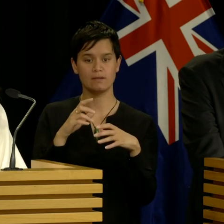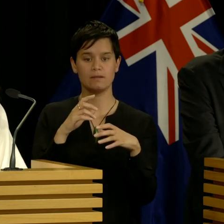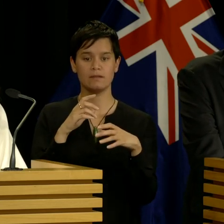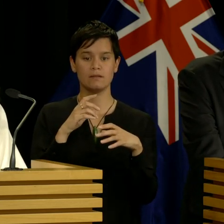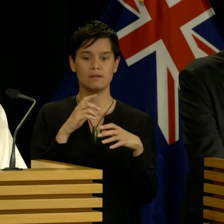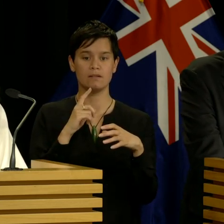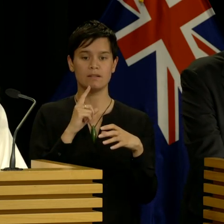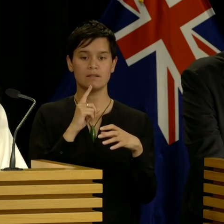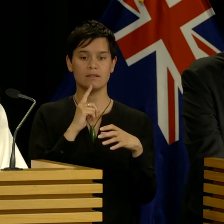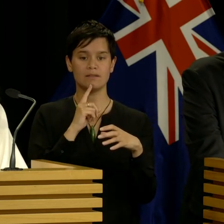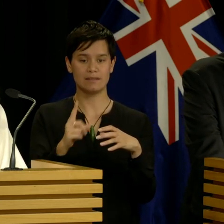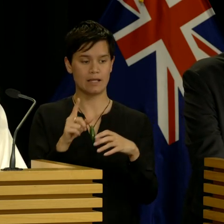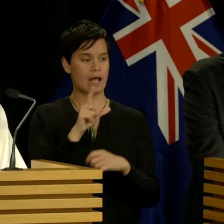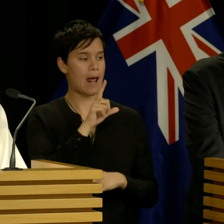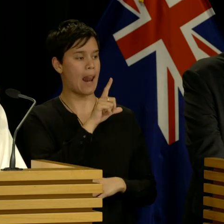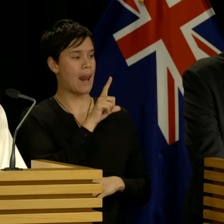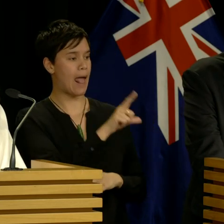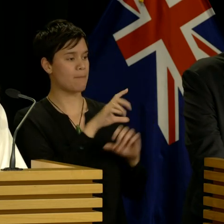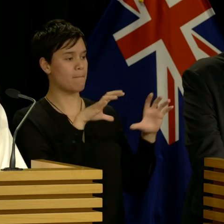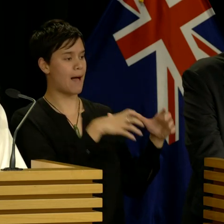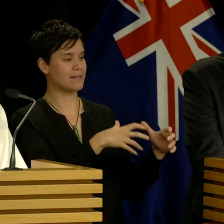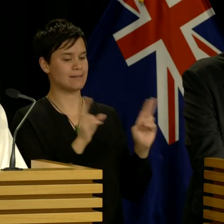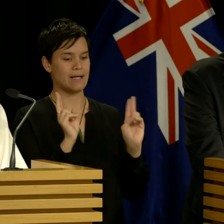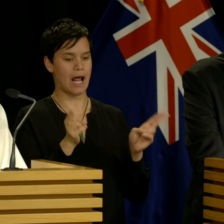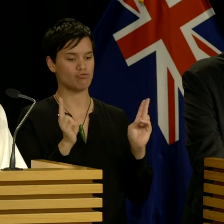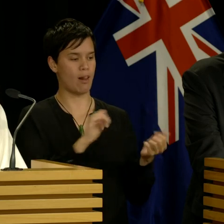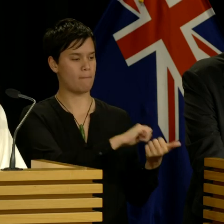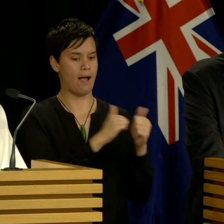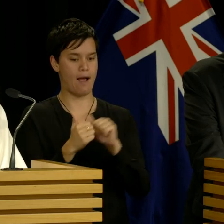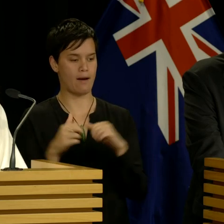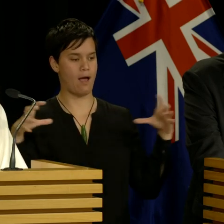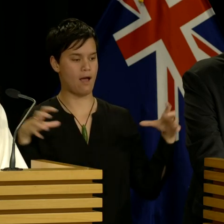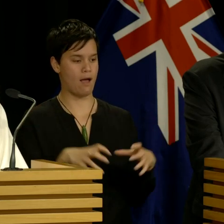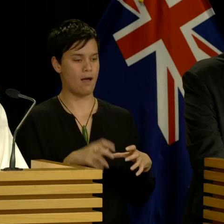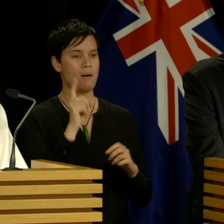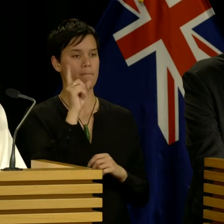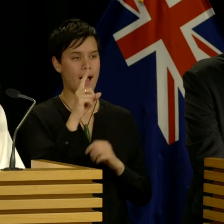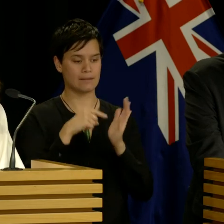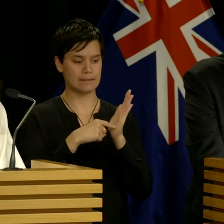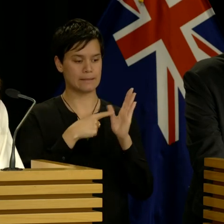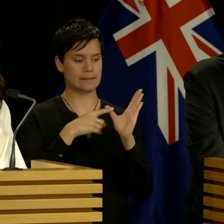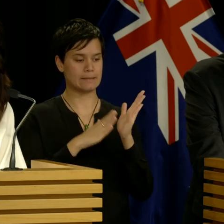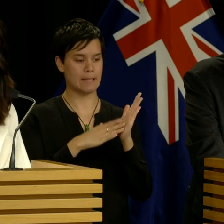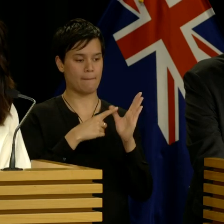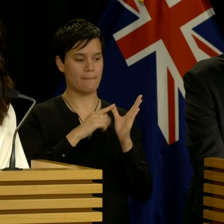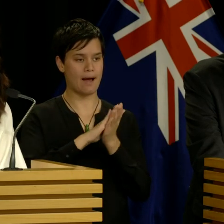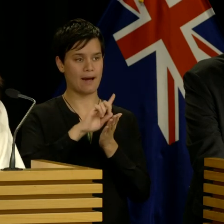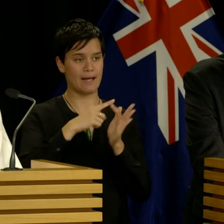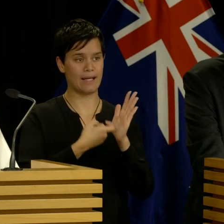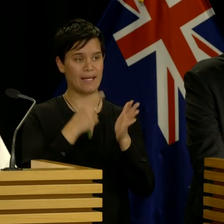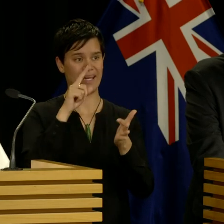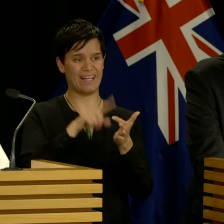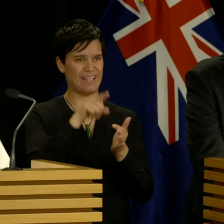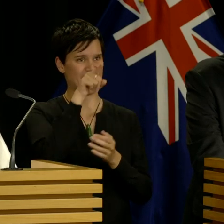like Labour would be a natural partner. John Tamahiri seemed to throw it all out the window Yes. on Q&A yesterday. What do you make of that? I think I'll leave that